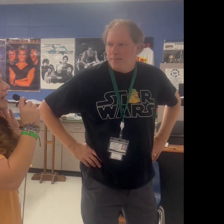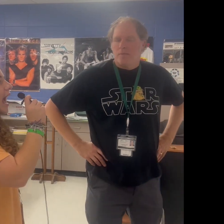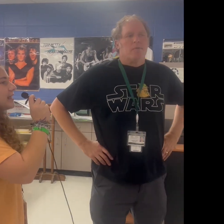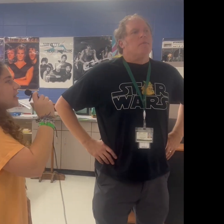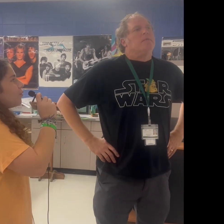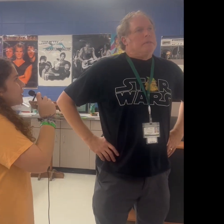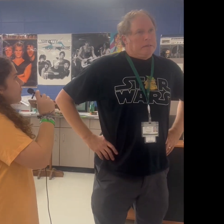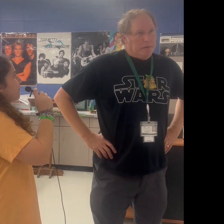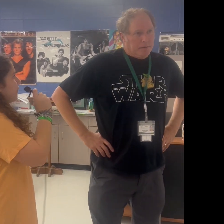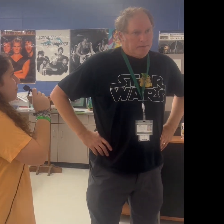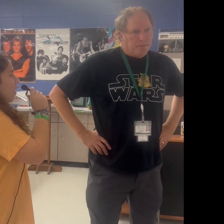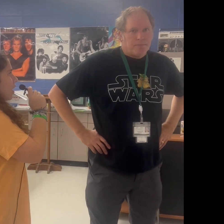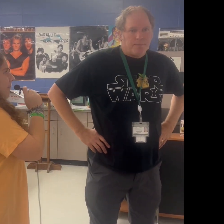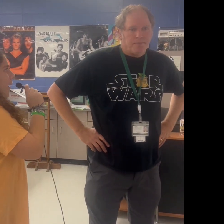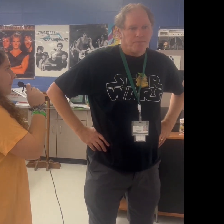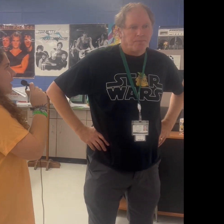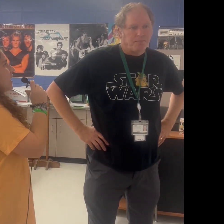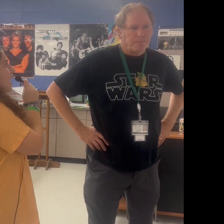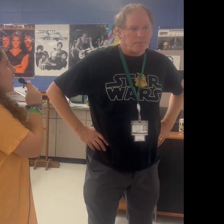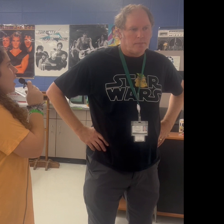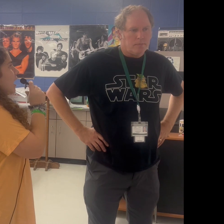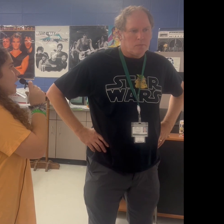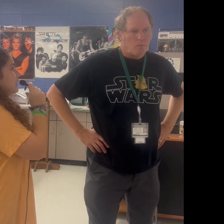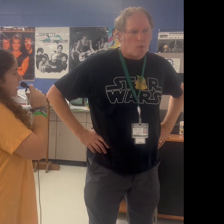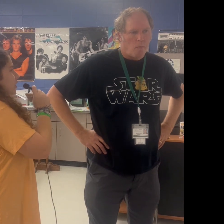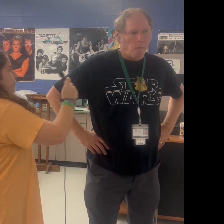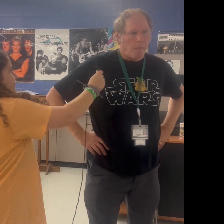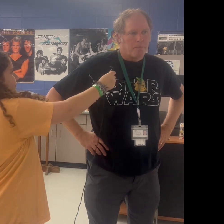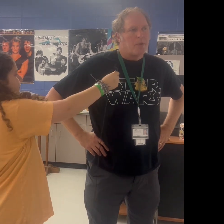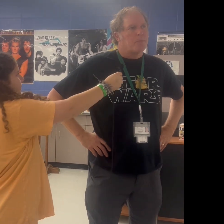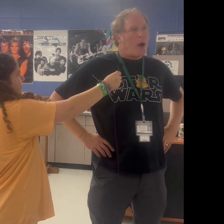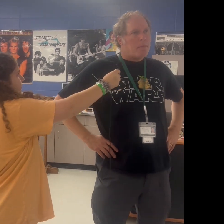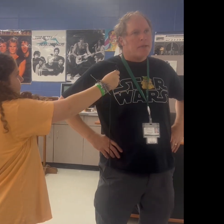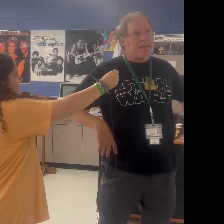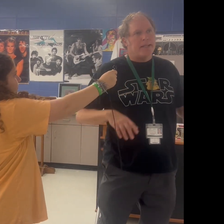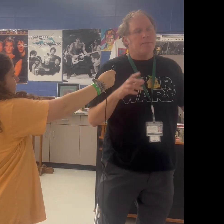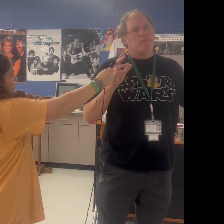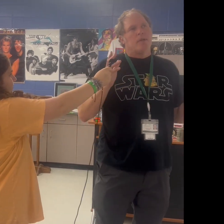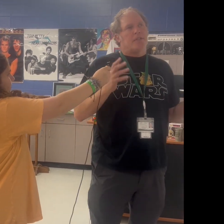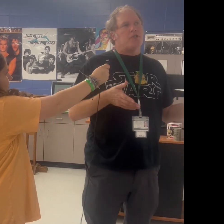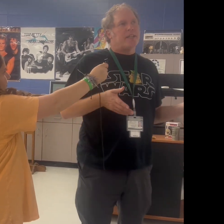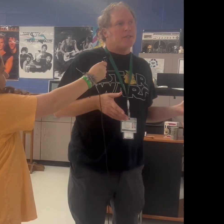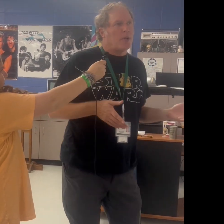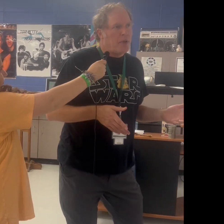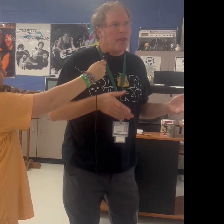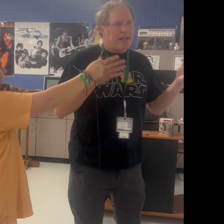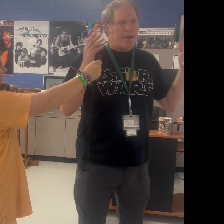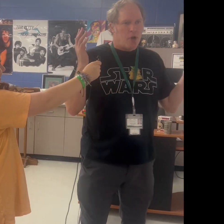ask is, what's your favorite part about being a teacher? Probably teaching kids something they had no